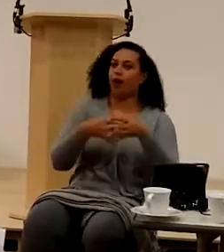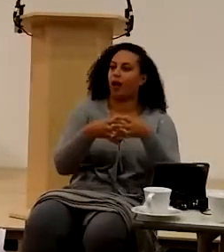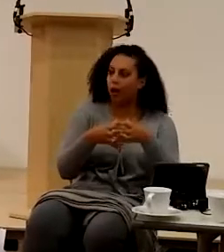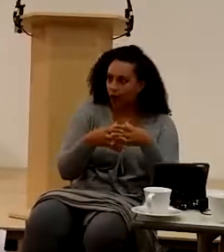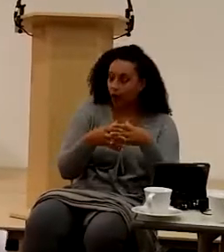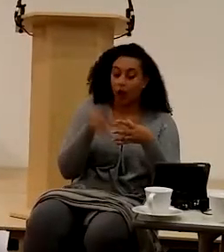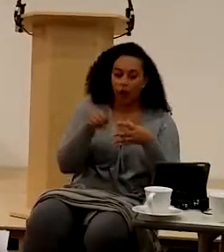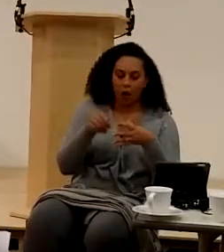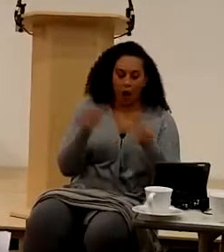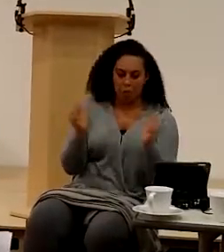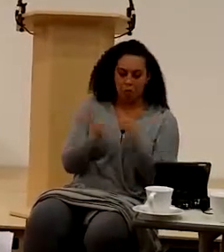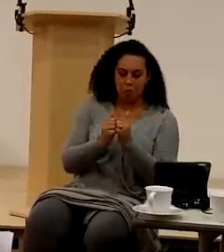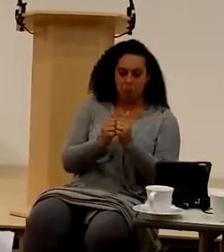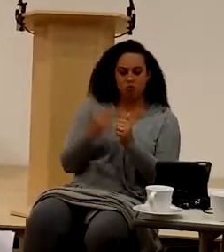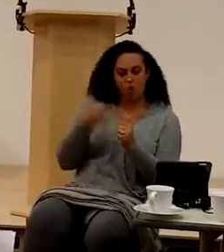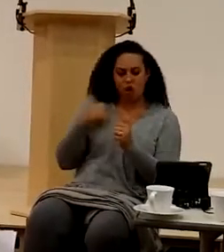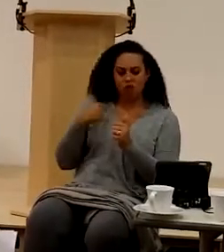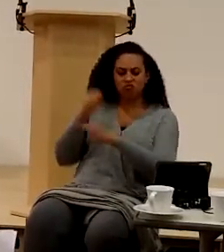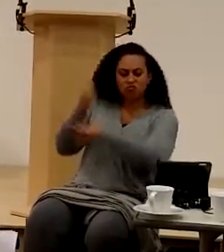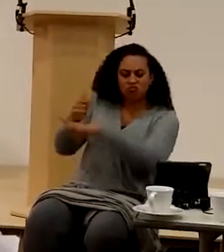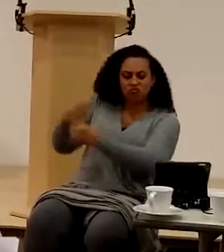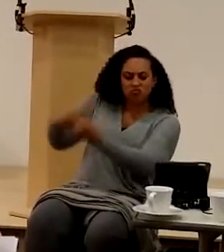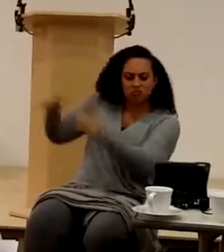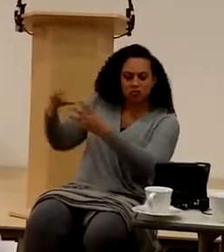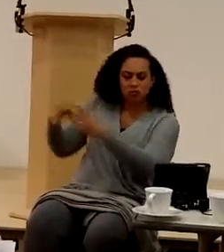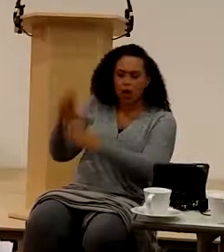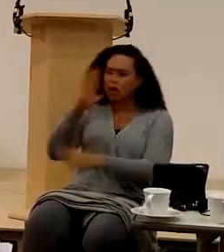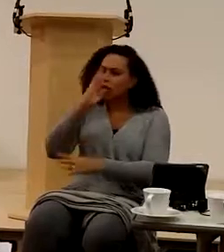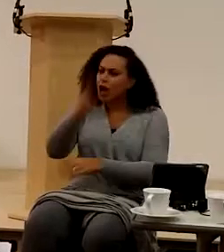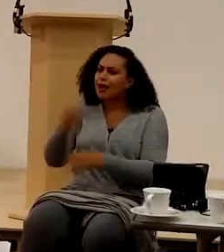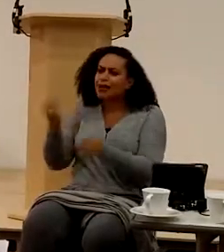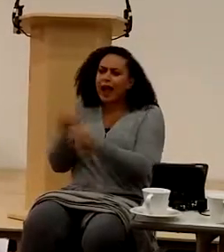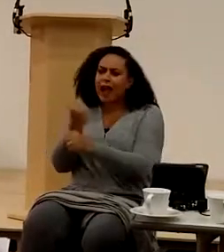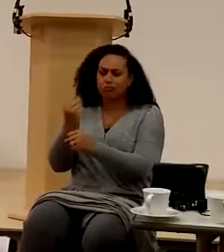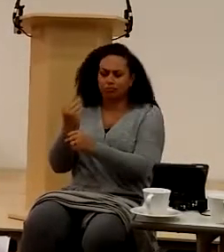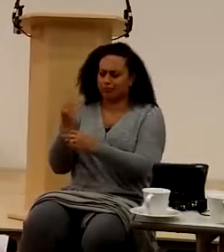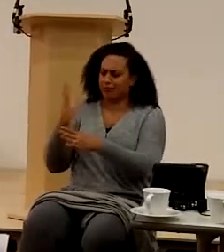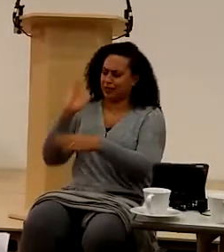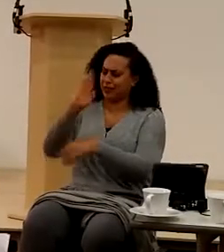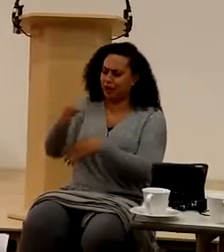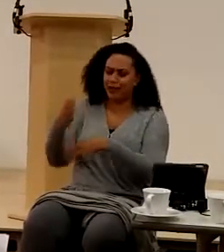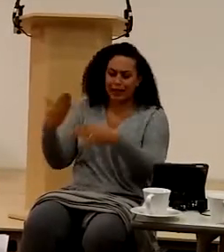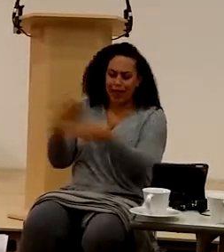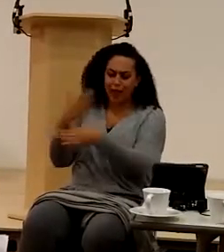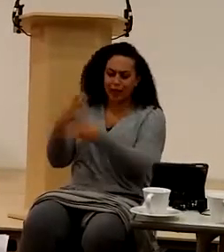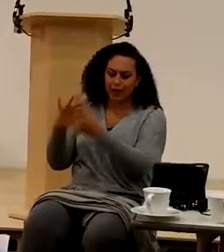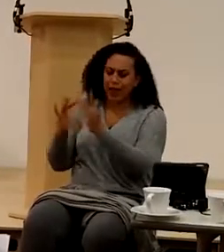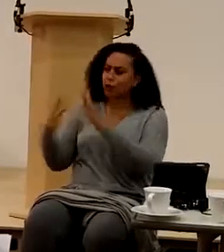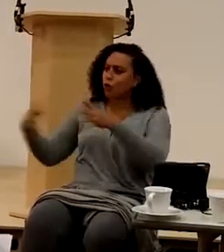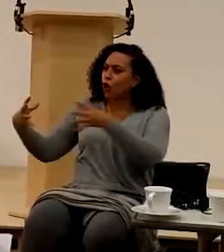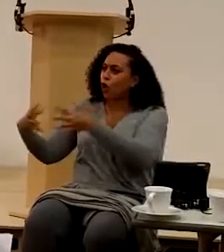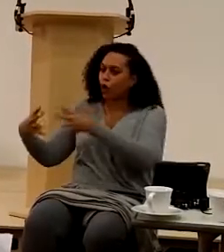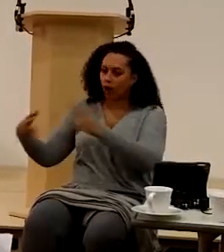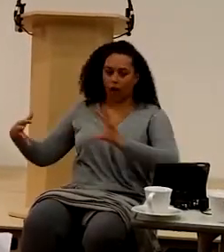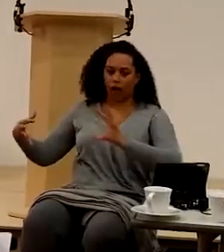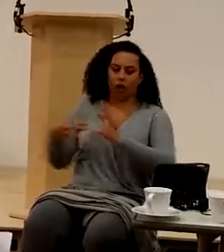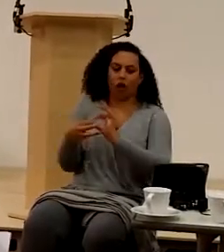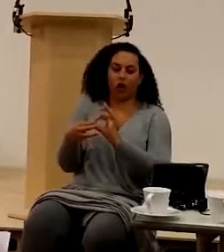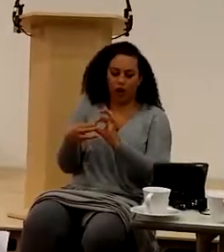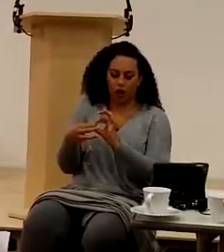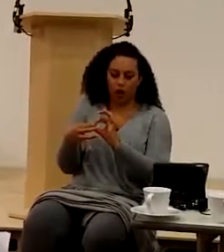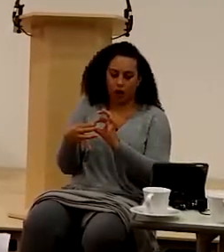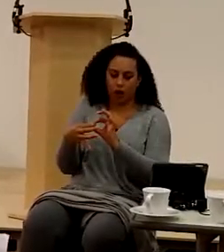campaigning from the 90s, used by the campaign for